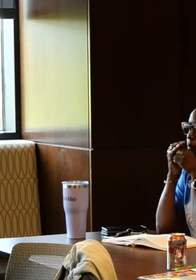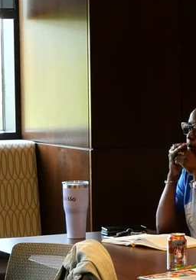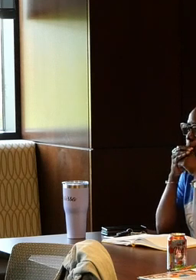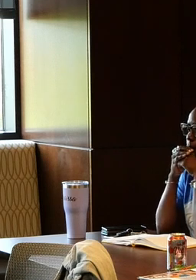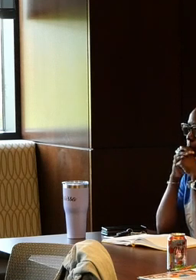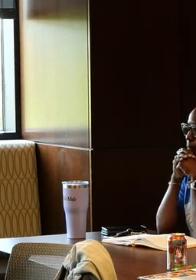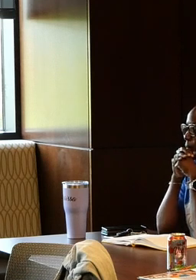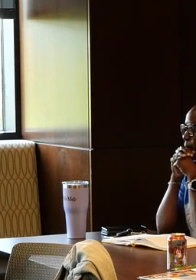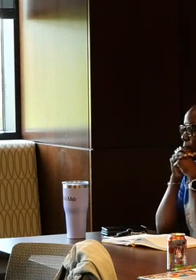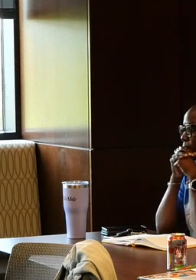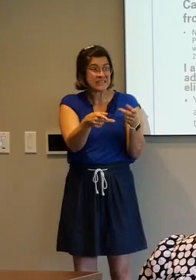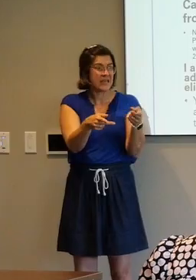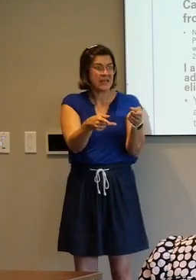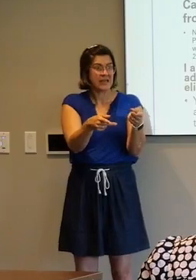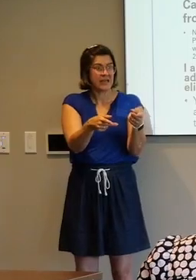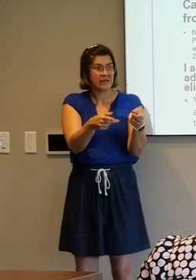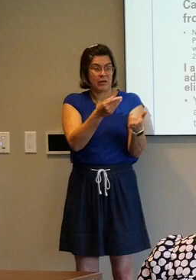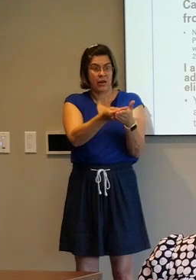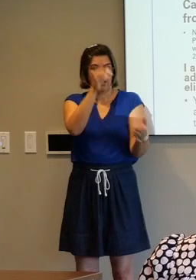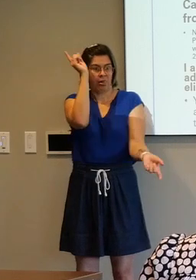other, it's literally maybe